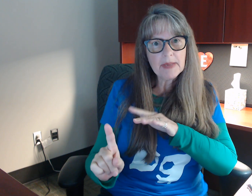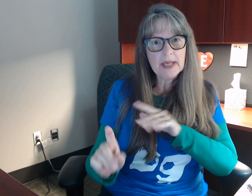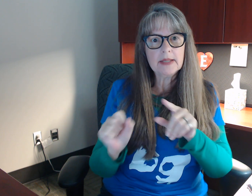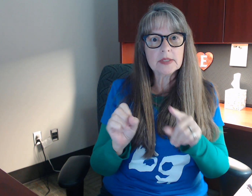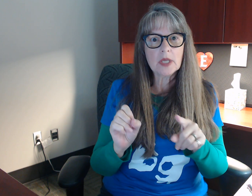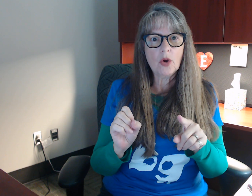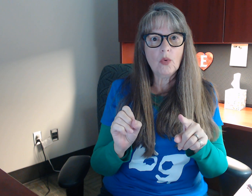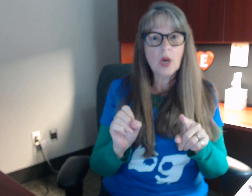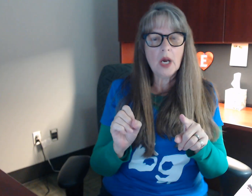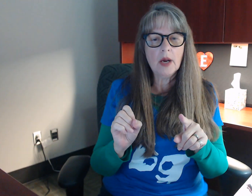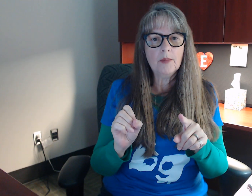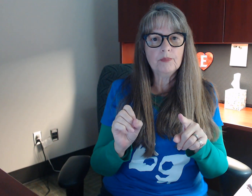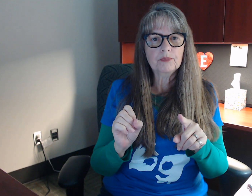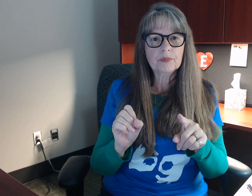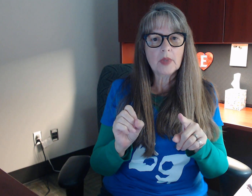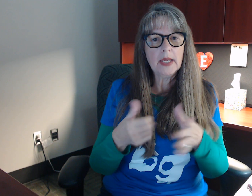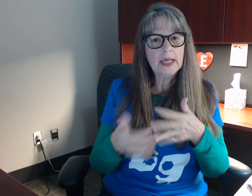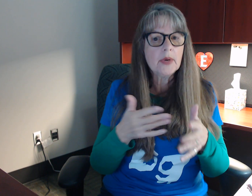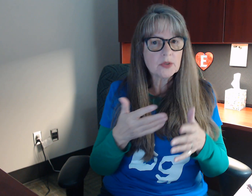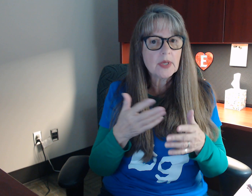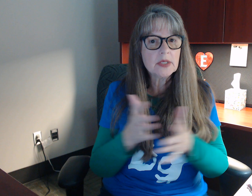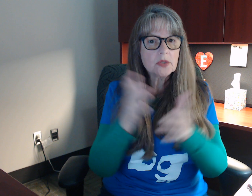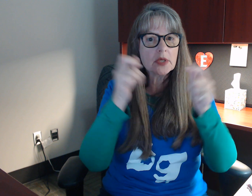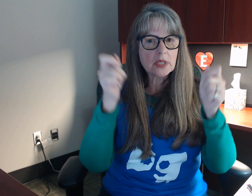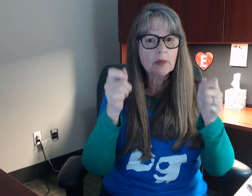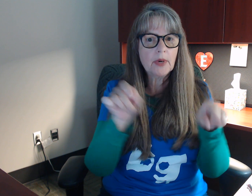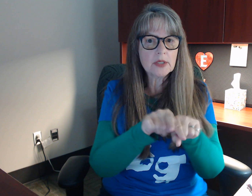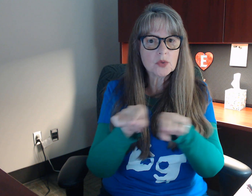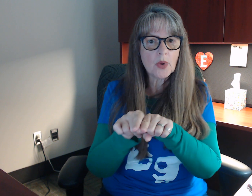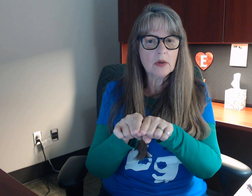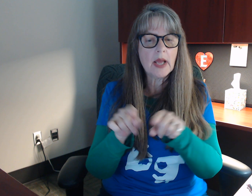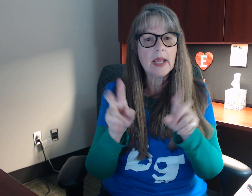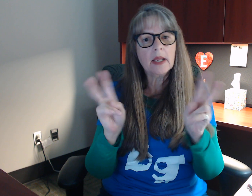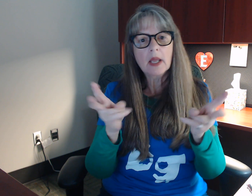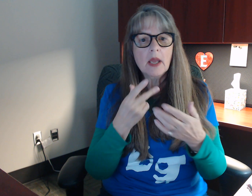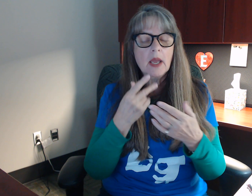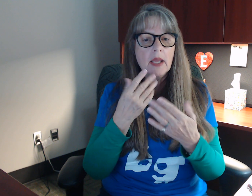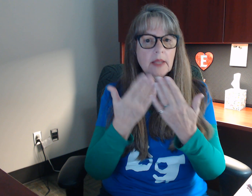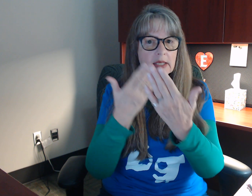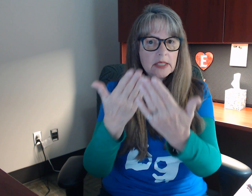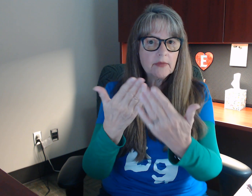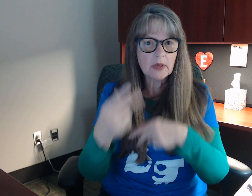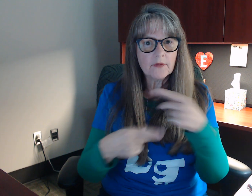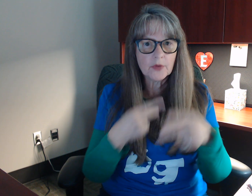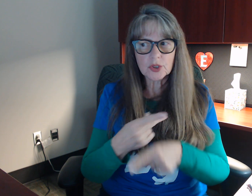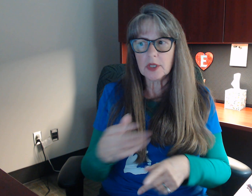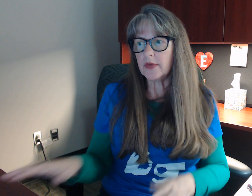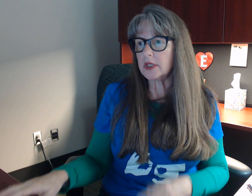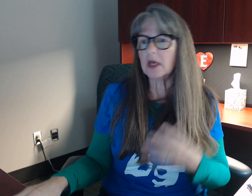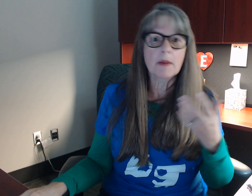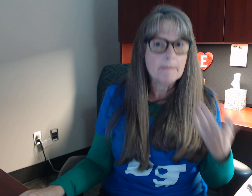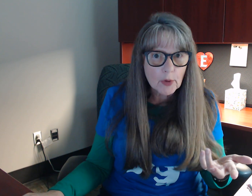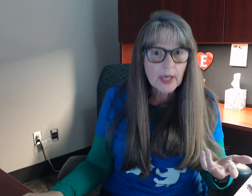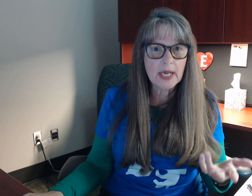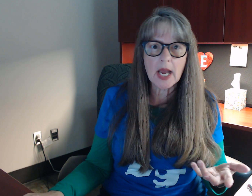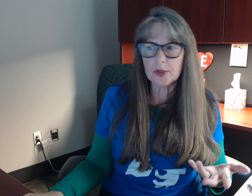And so, anyway, so they celebrate as well a Thanksgiving, a version of it. It's not an Americanized, but